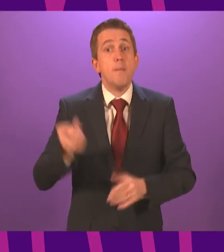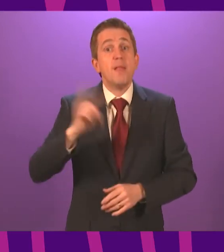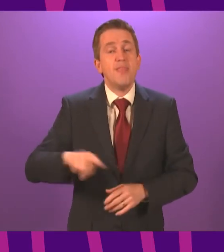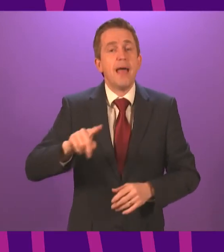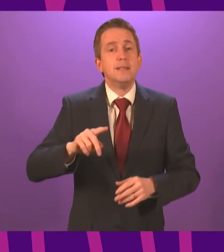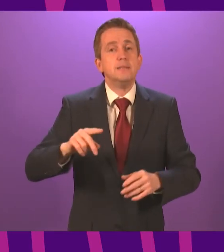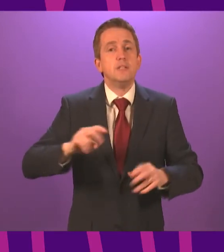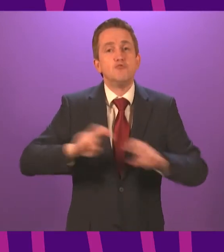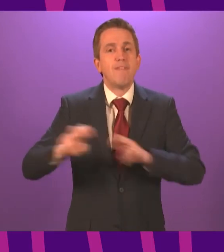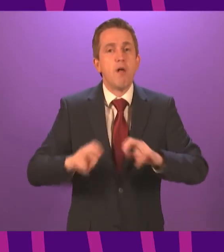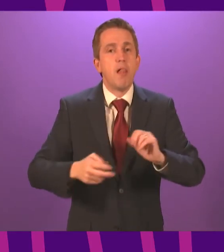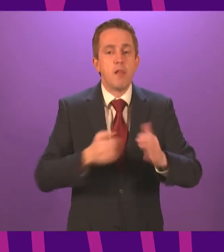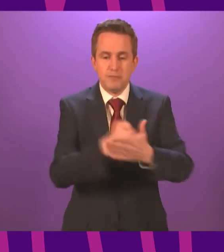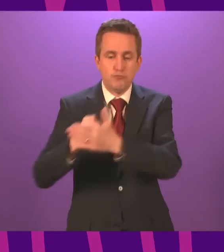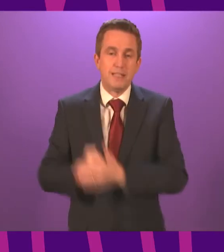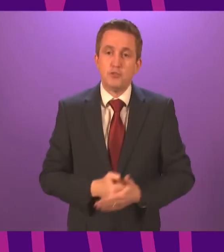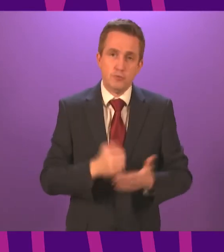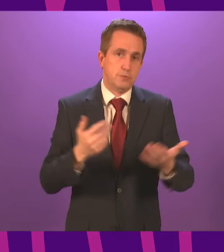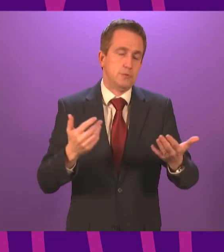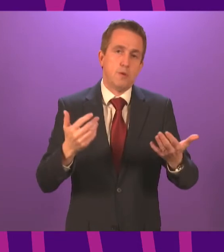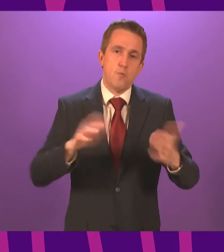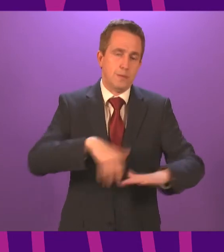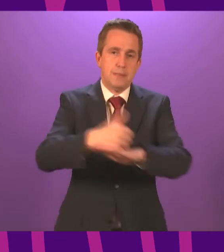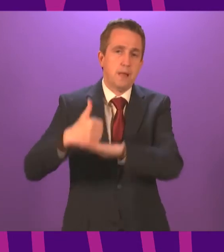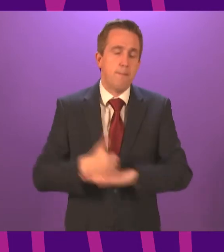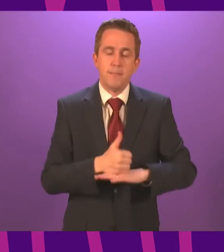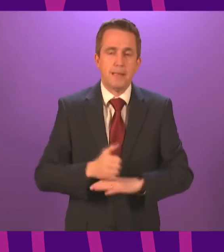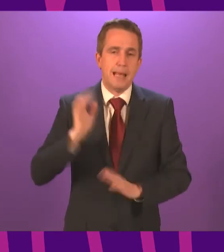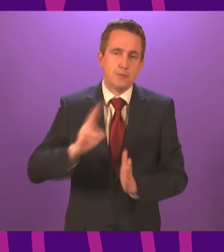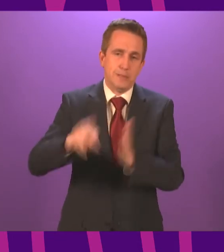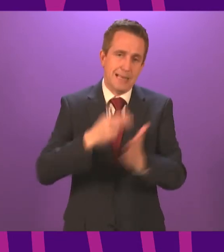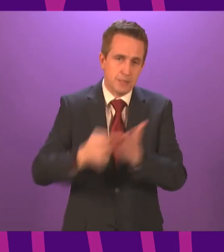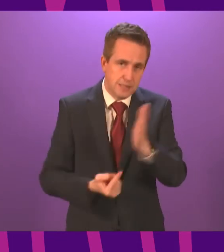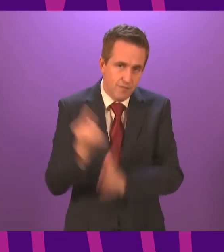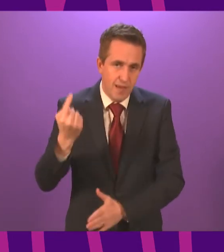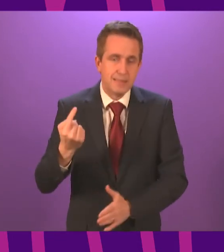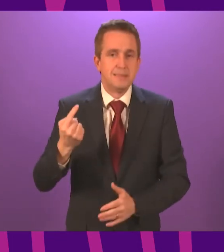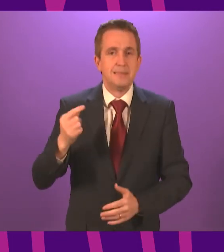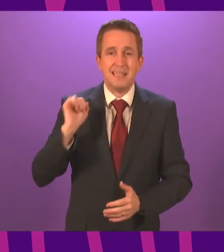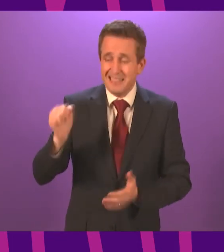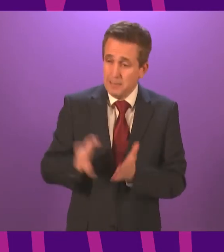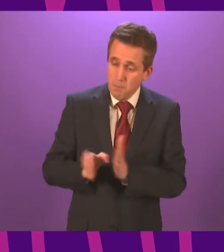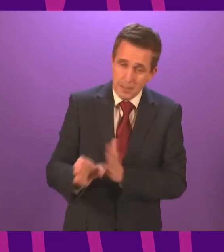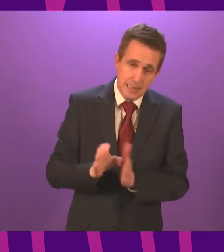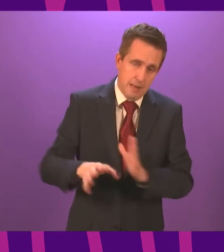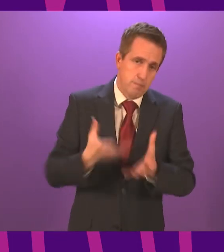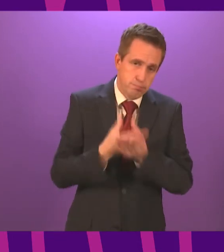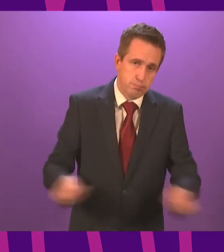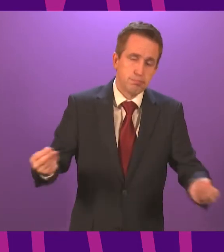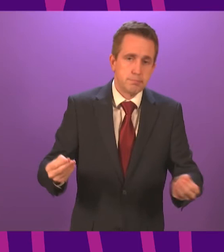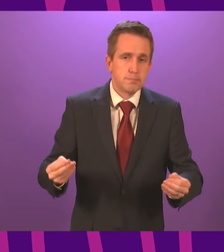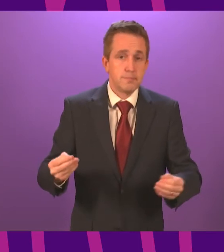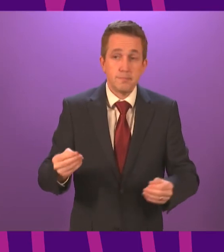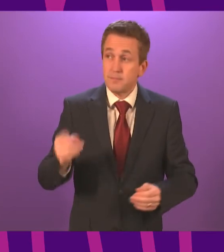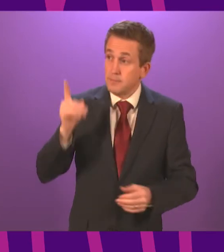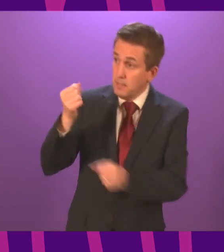travel restrictions came in. That event was done for, and along with it, the resources that Jeff had ploughed into it. Every decision that